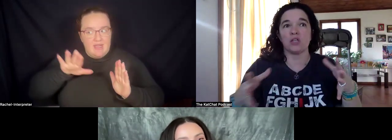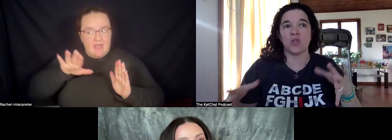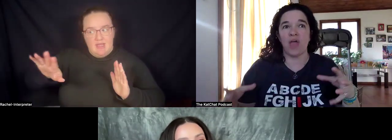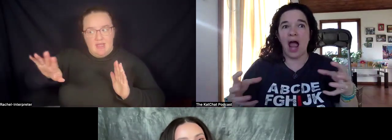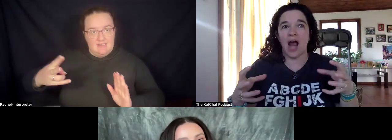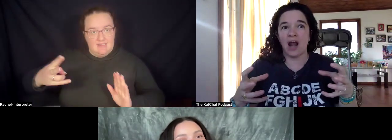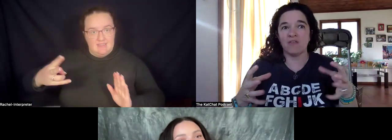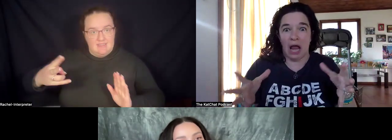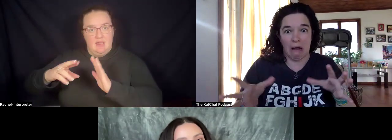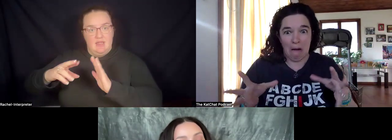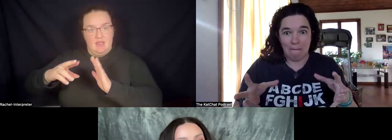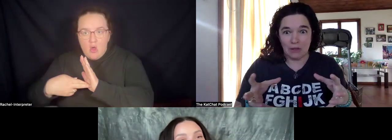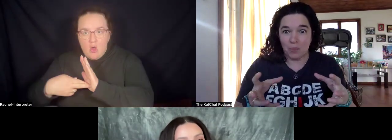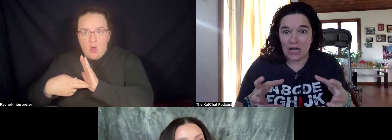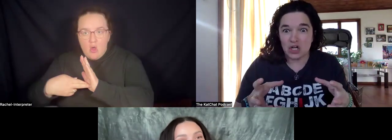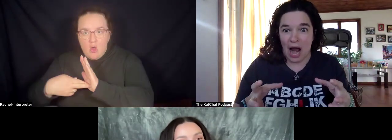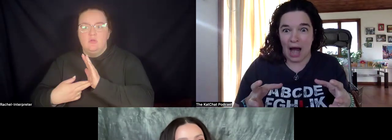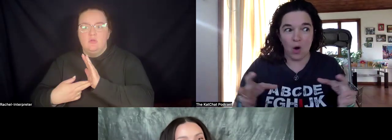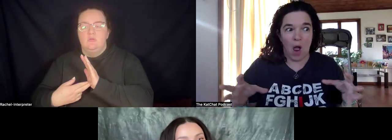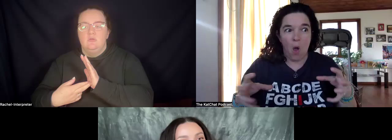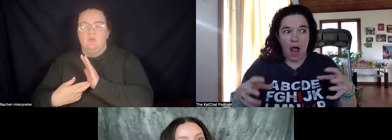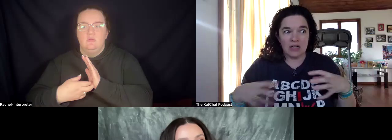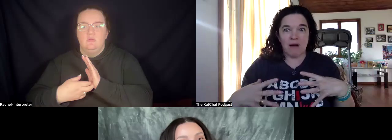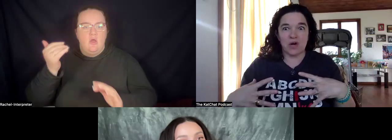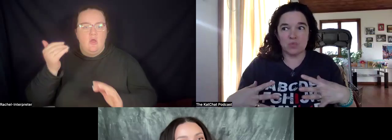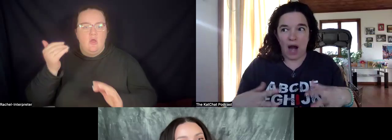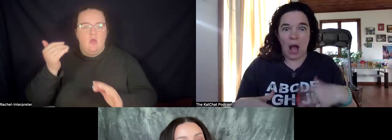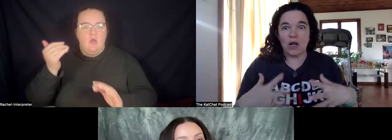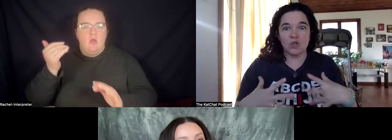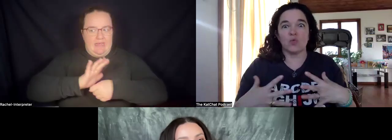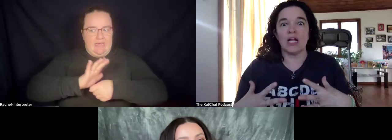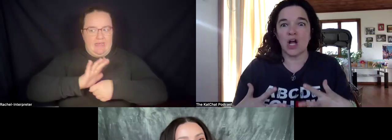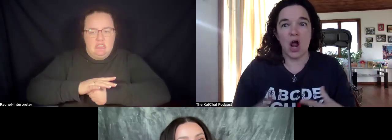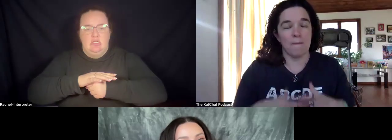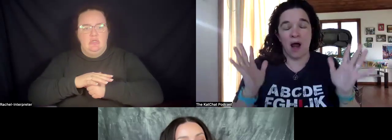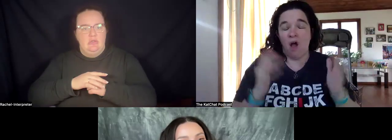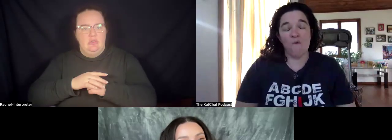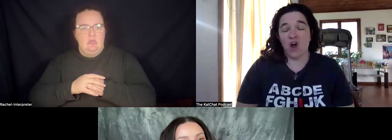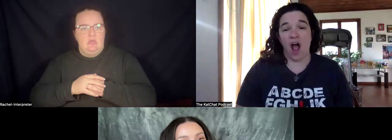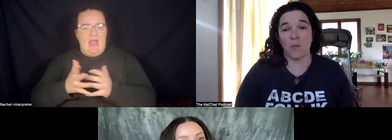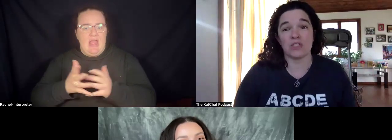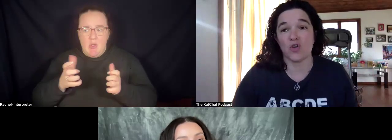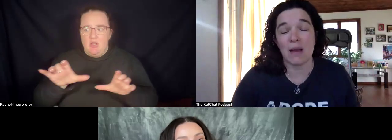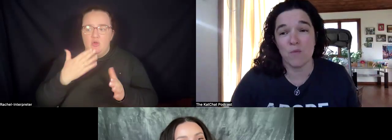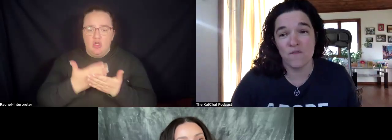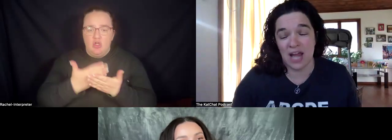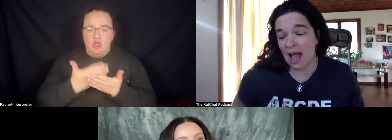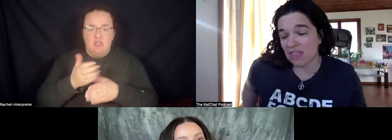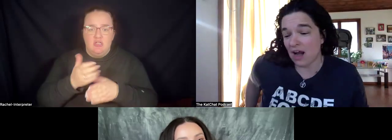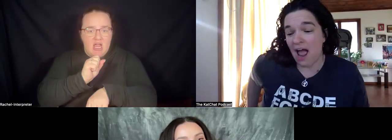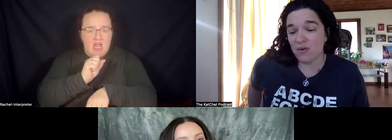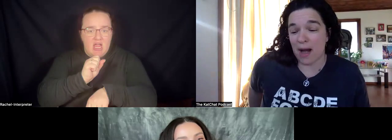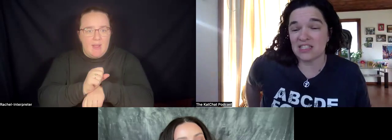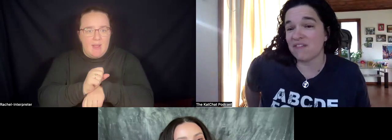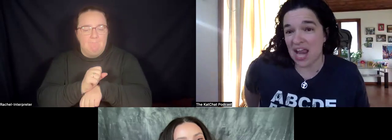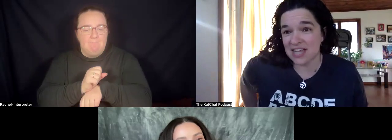leading role. So that kind of like put the pressure on. Okay, for Yeah. my first one, I want to do really good, but overall, it was a great movie. And I